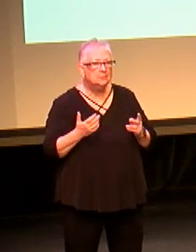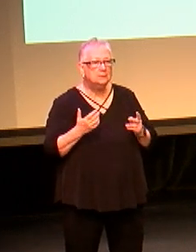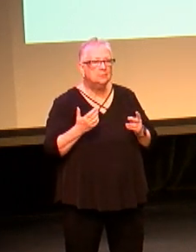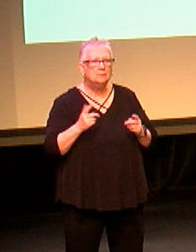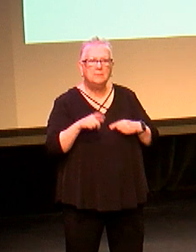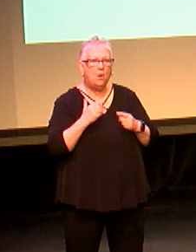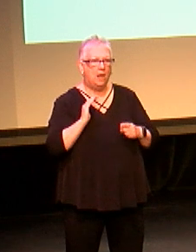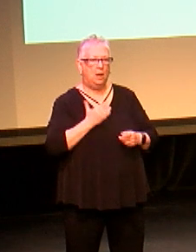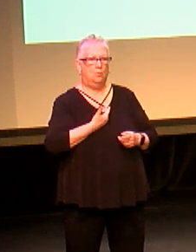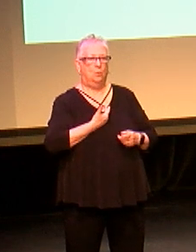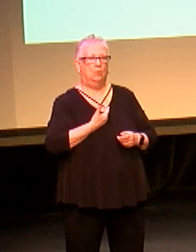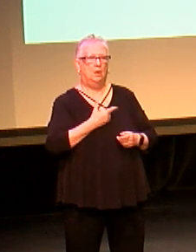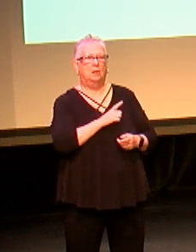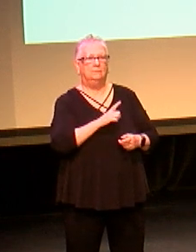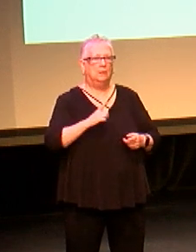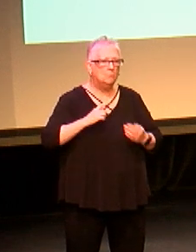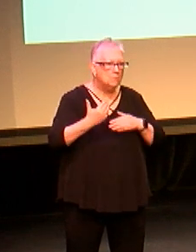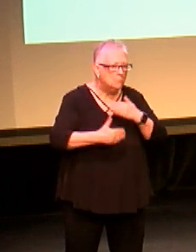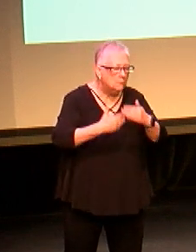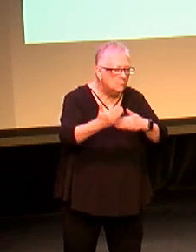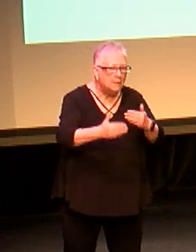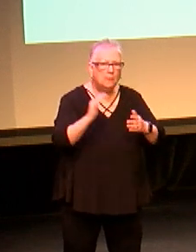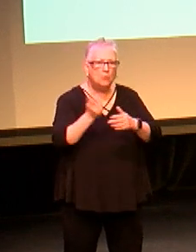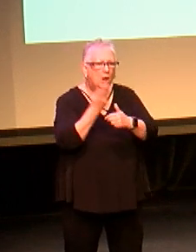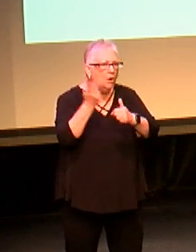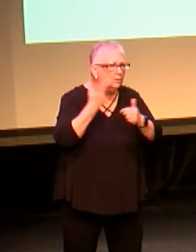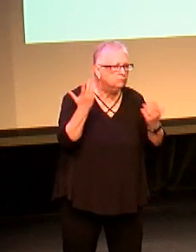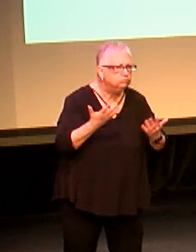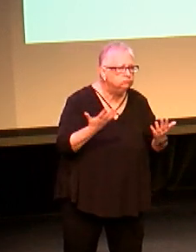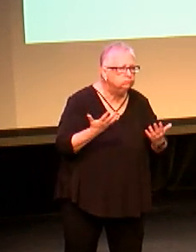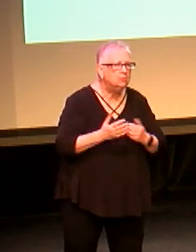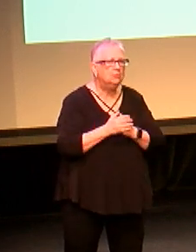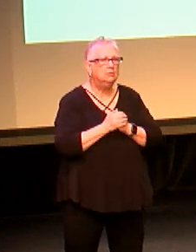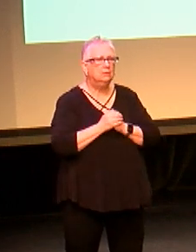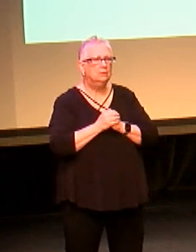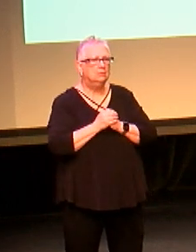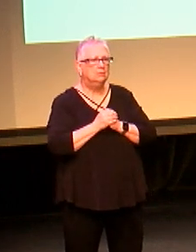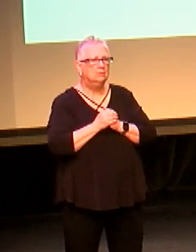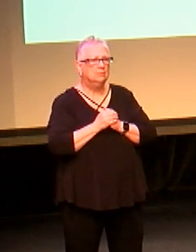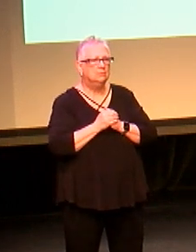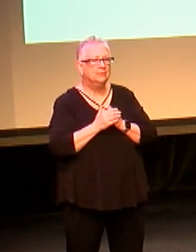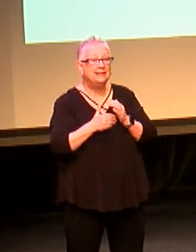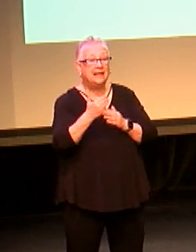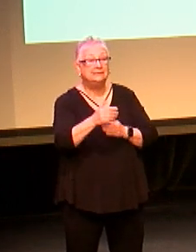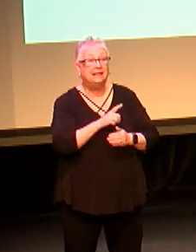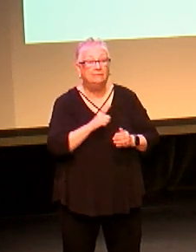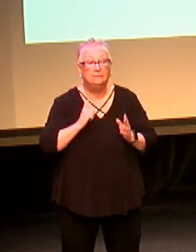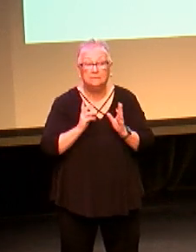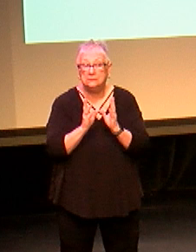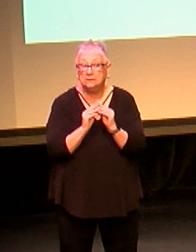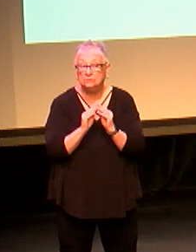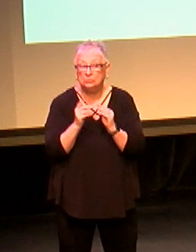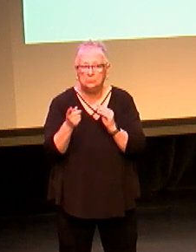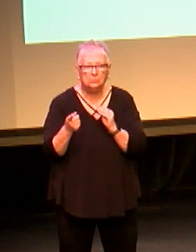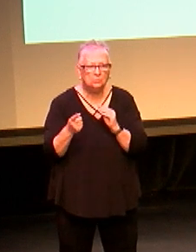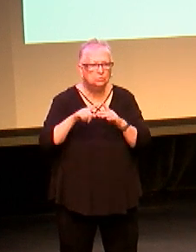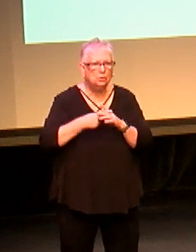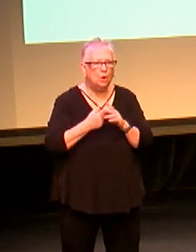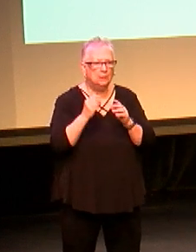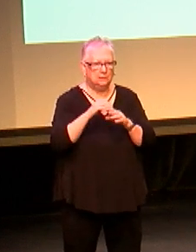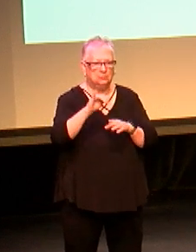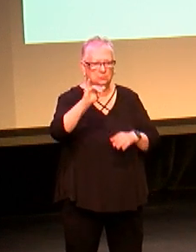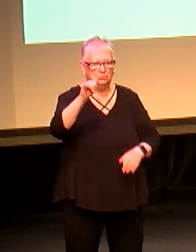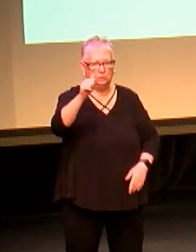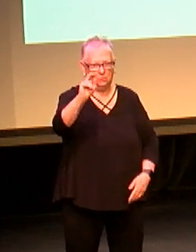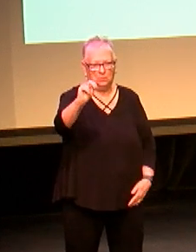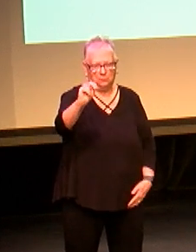legislative priorities ought to go for the legislative session that will start in January. Again,